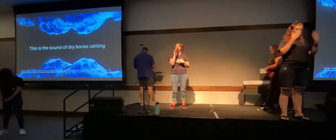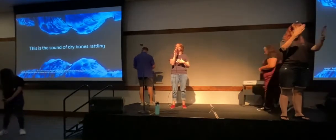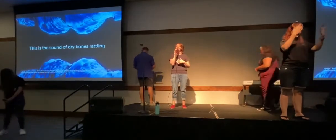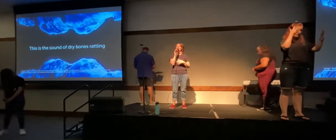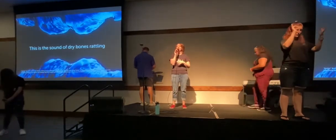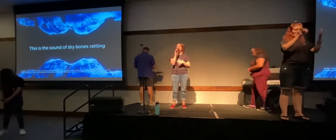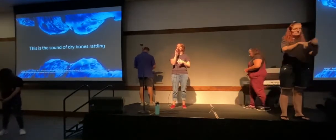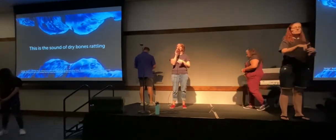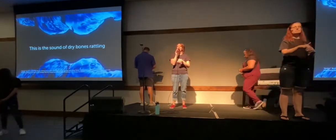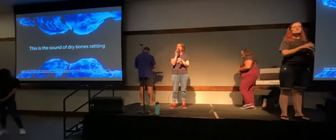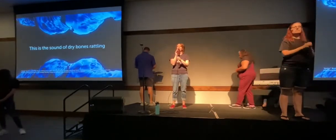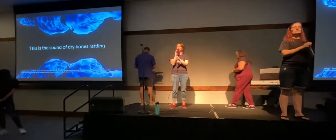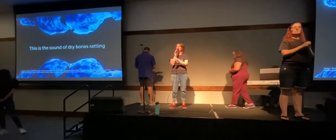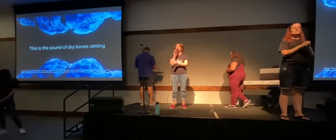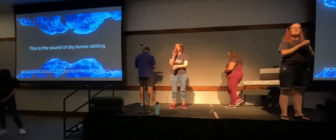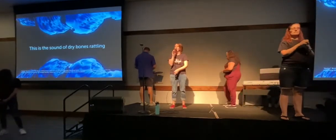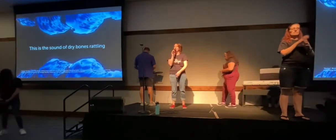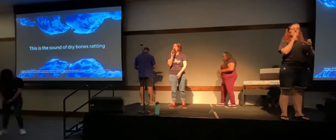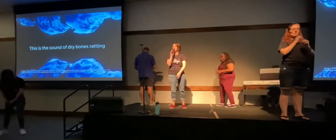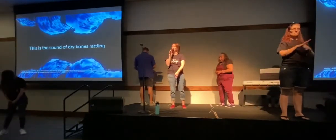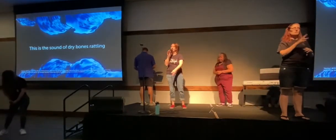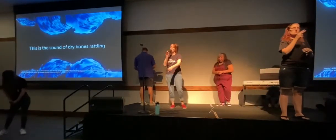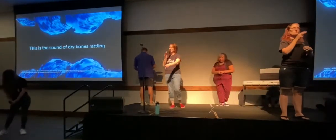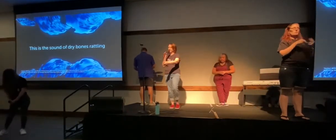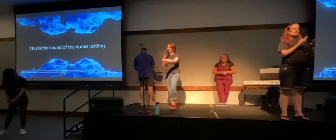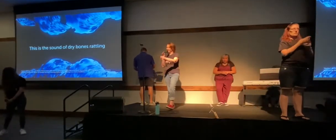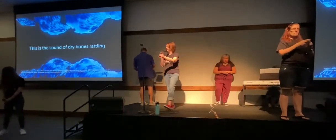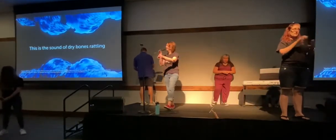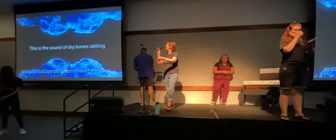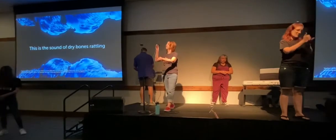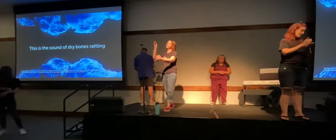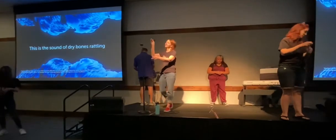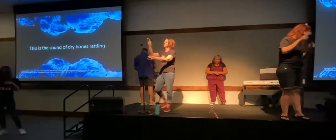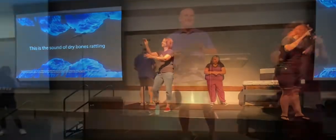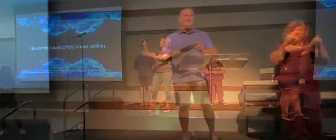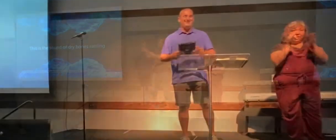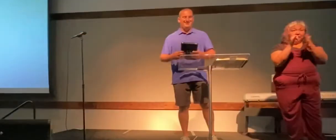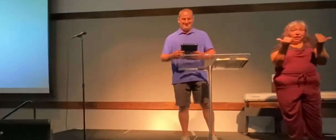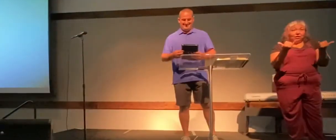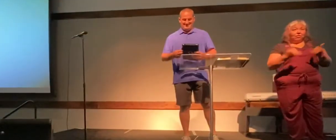rattle. In your precious and holy name, amen. You may be seated.